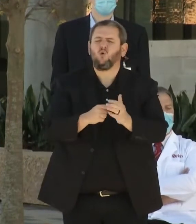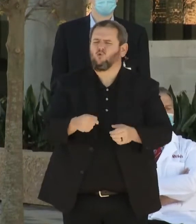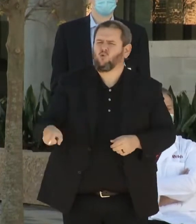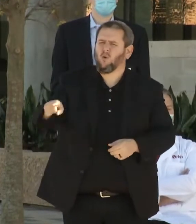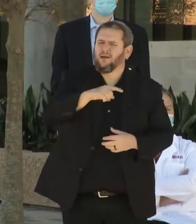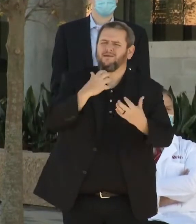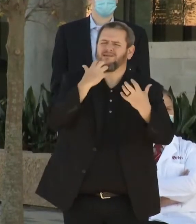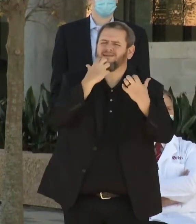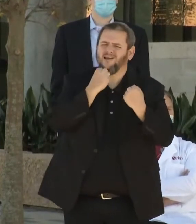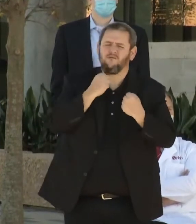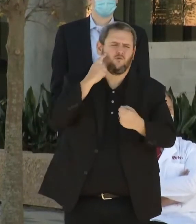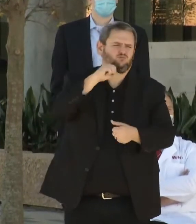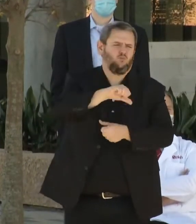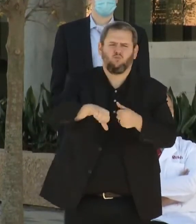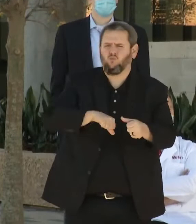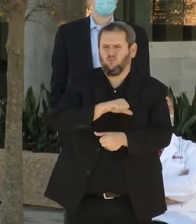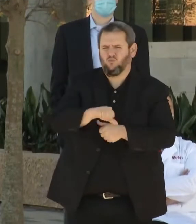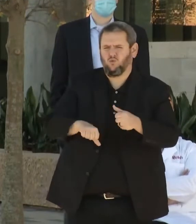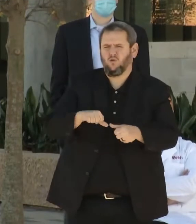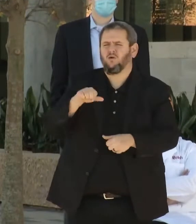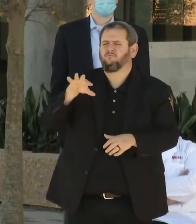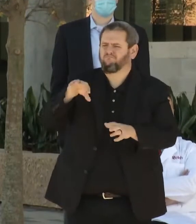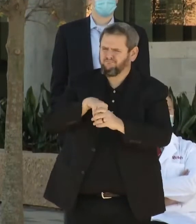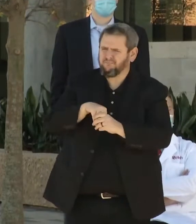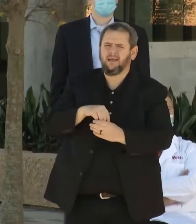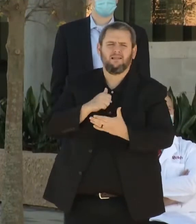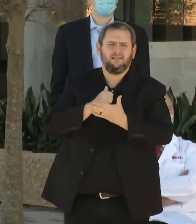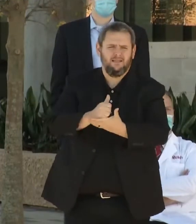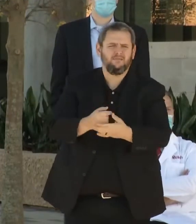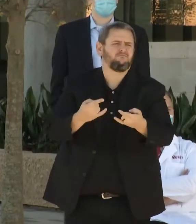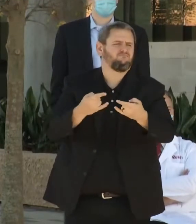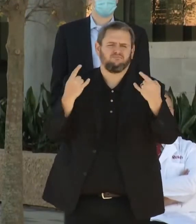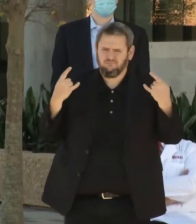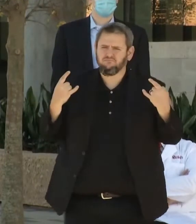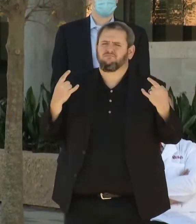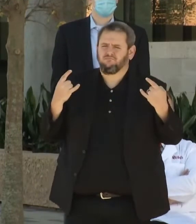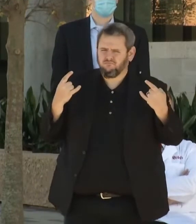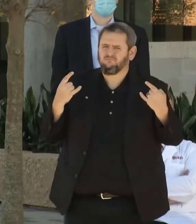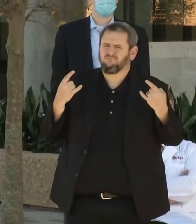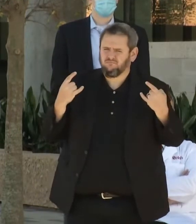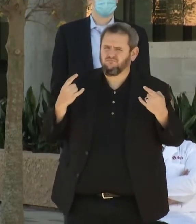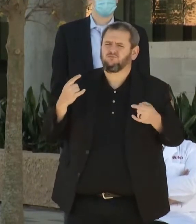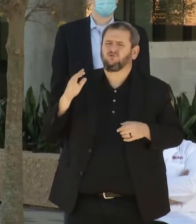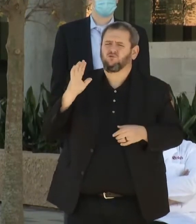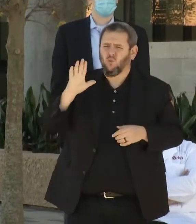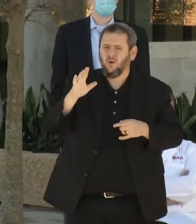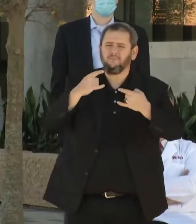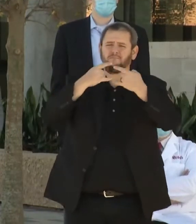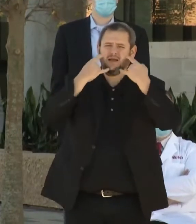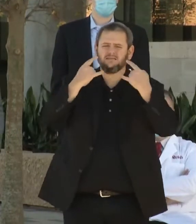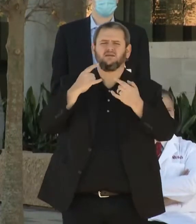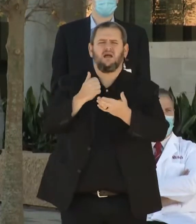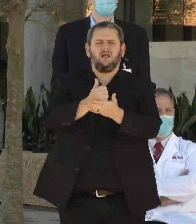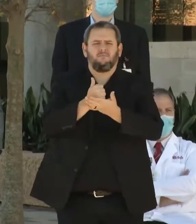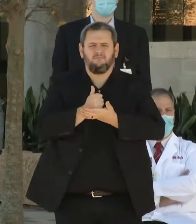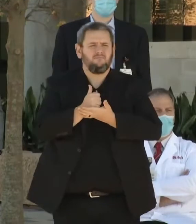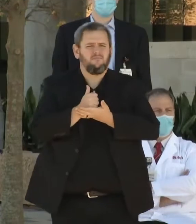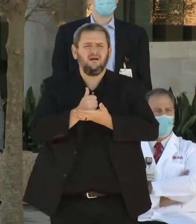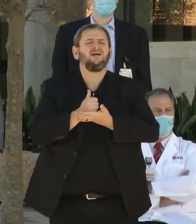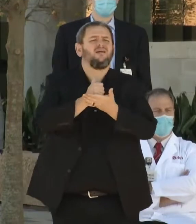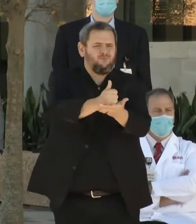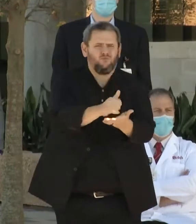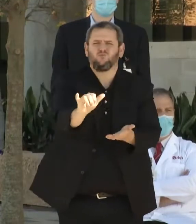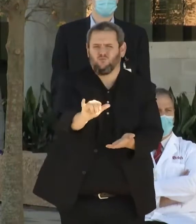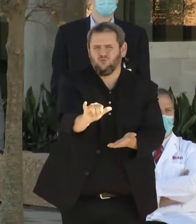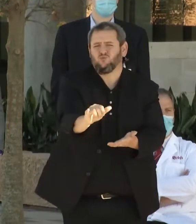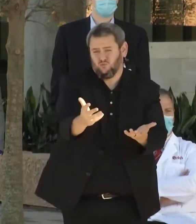participate. Wear your mask for all of us. It can make all the difference.